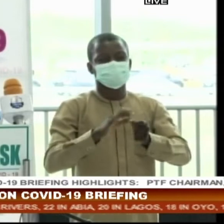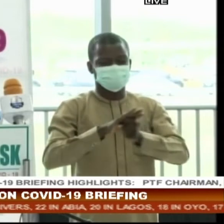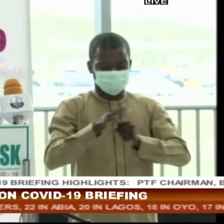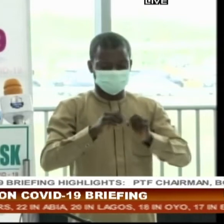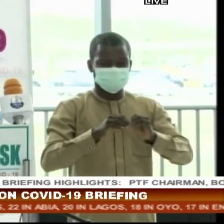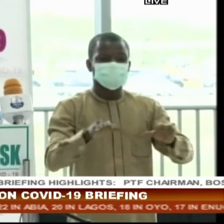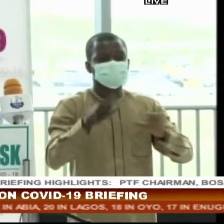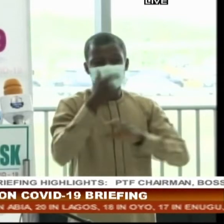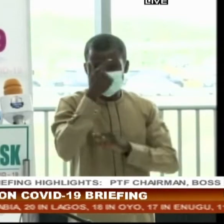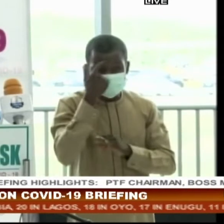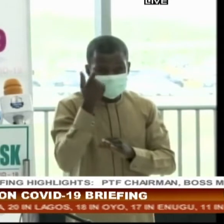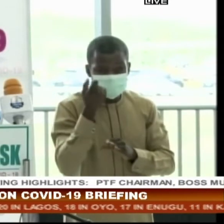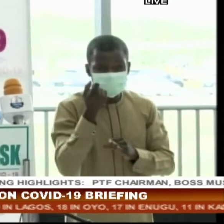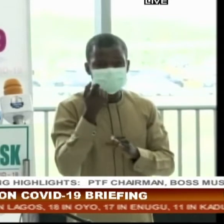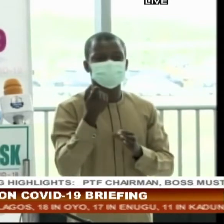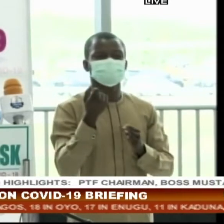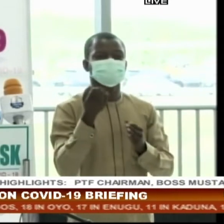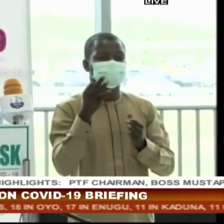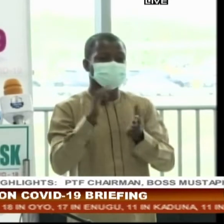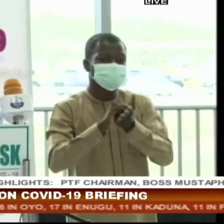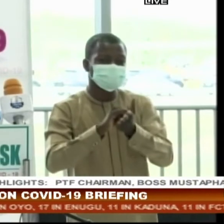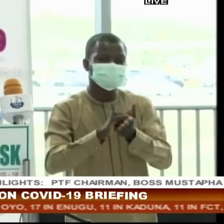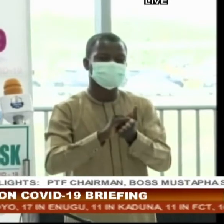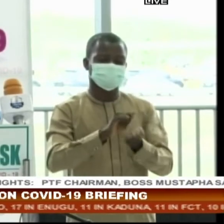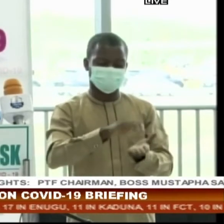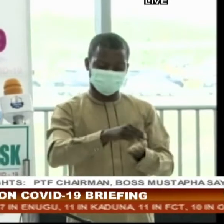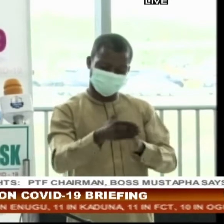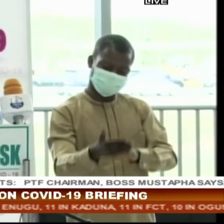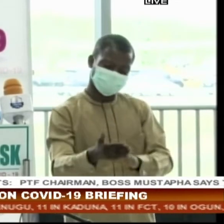result, fewer COVID-19 deaths.